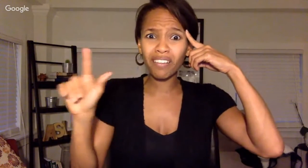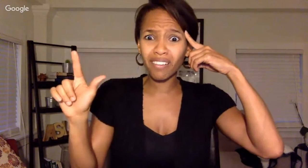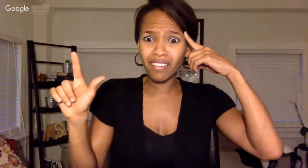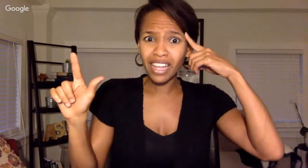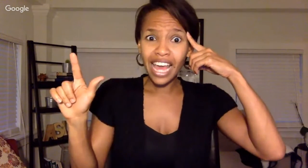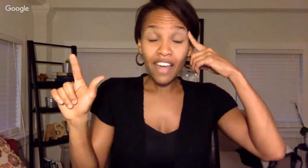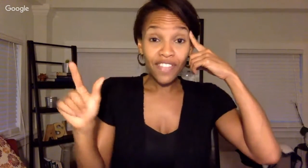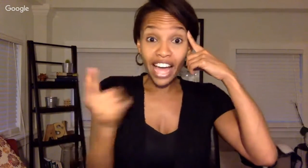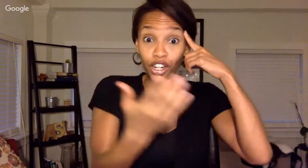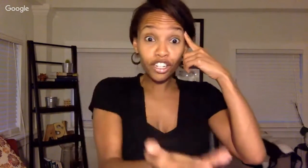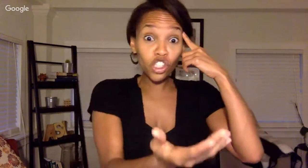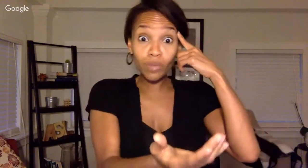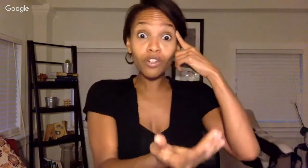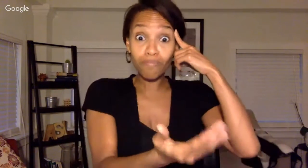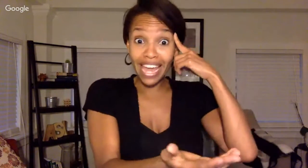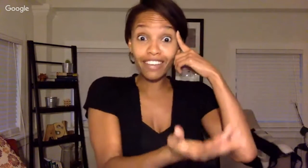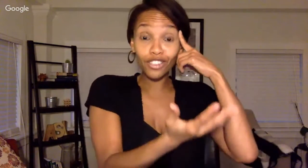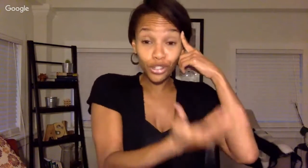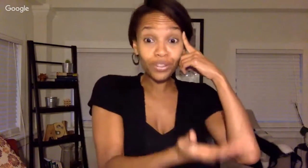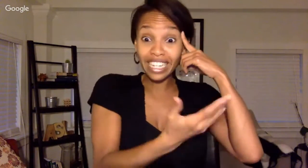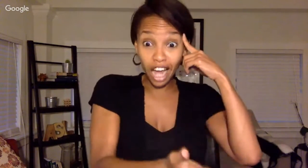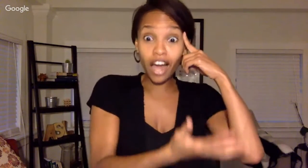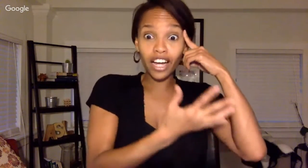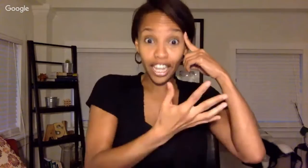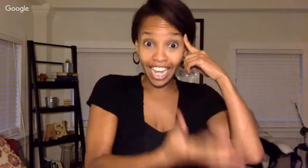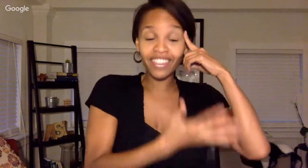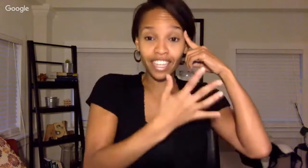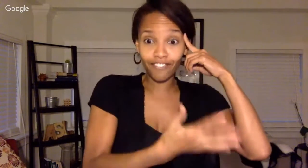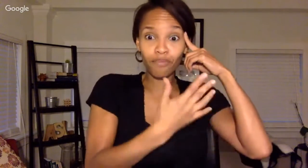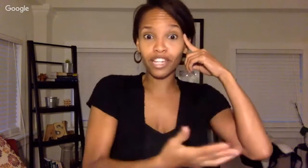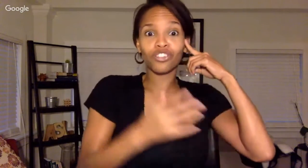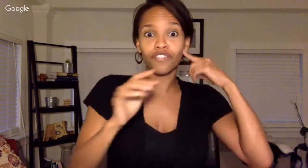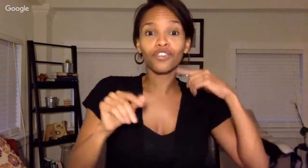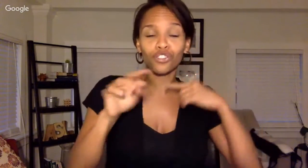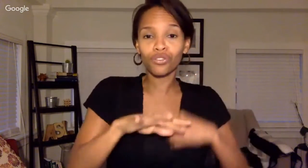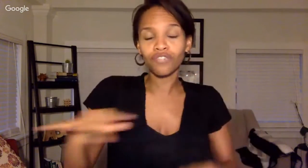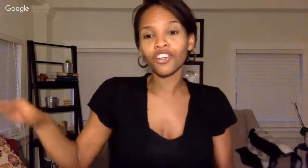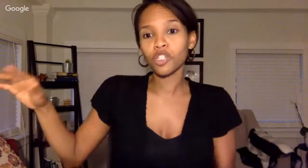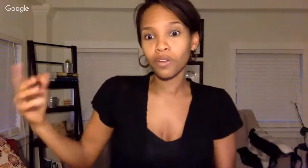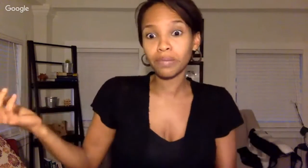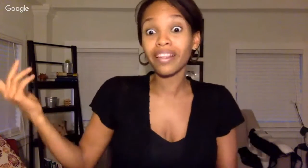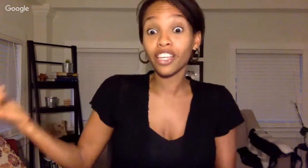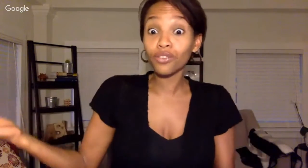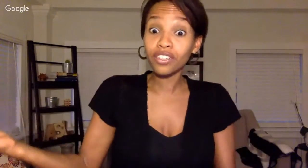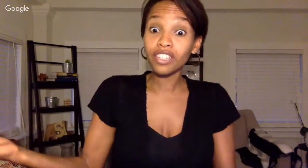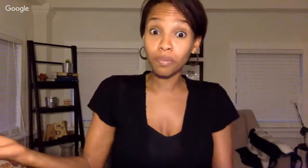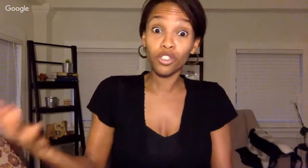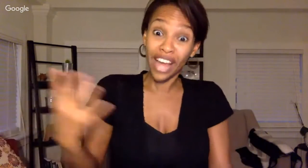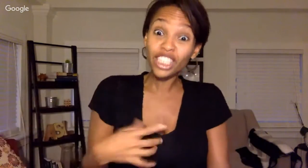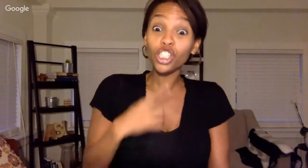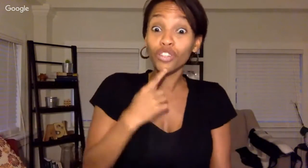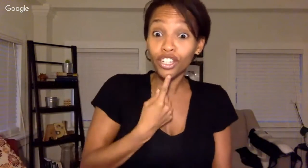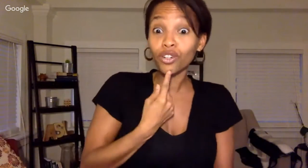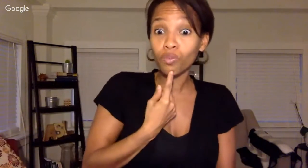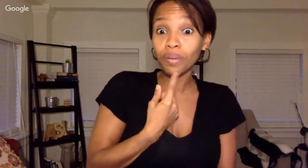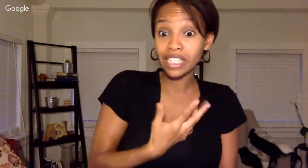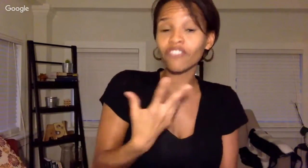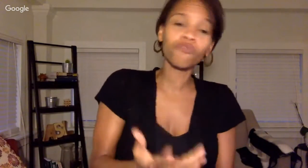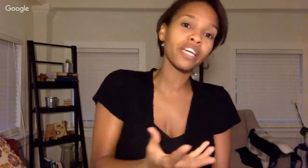bill, that your consumer may truly not get the information if you choose to fingerspell something like utility bill. So that's a critical piece of